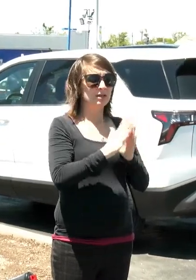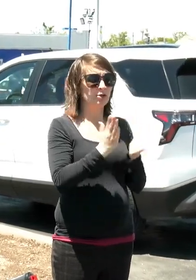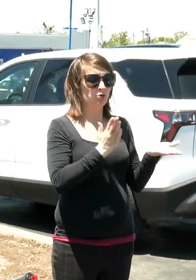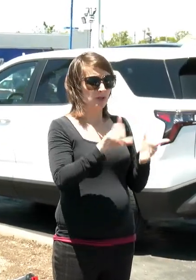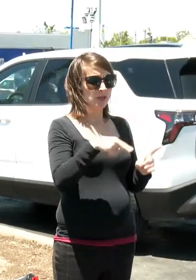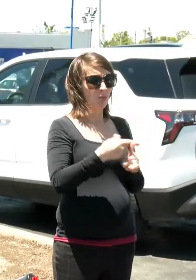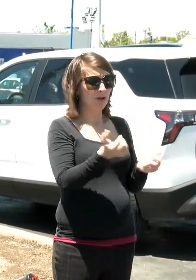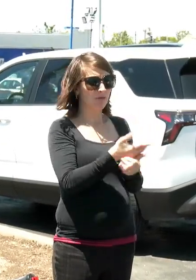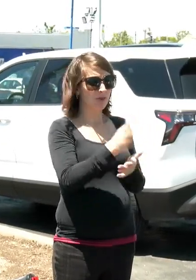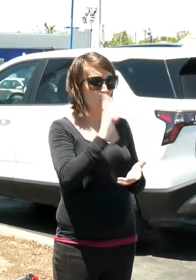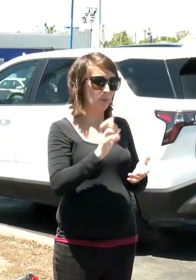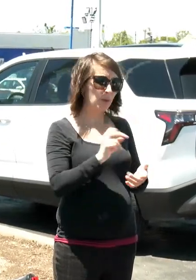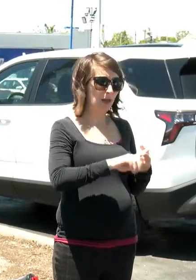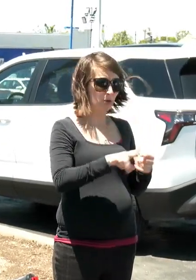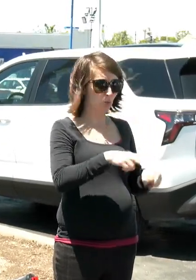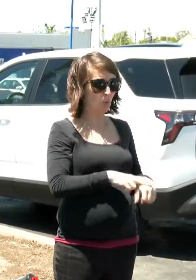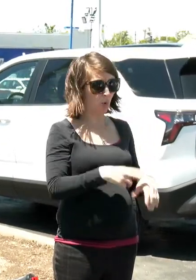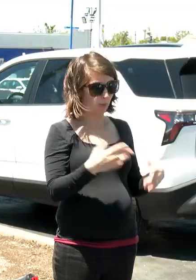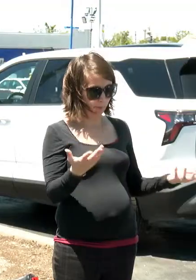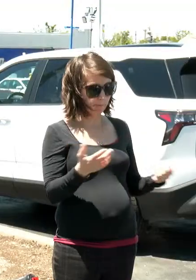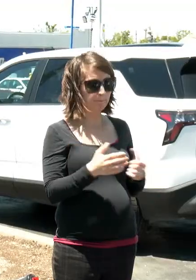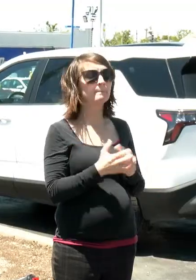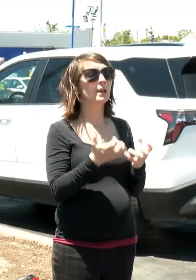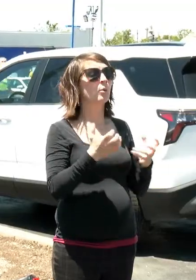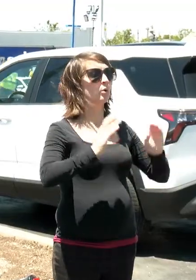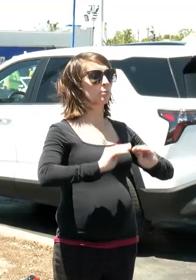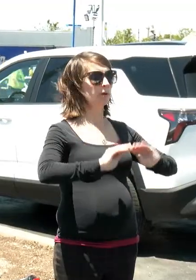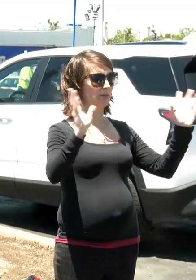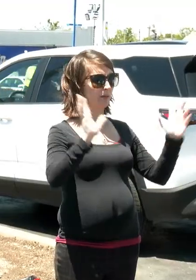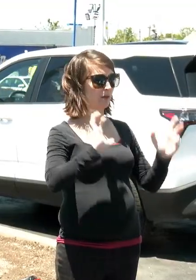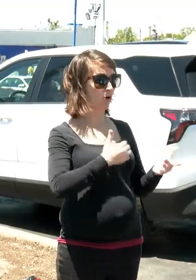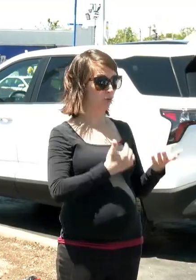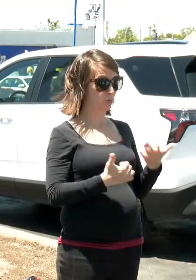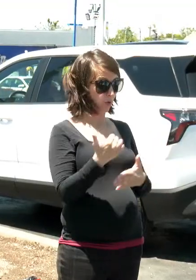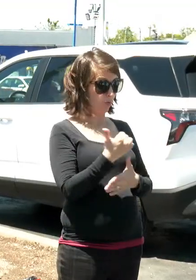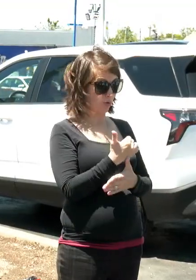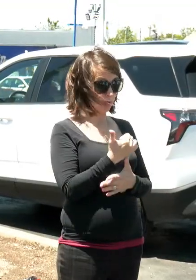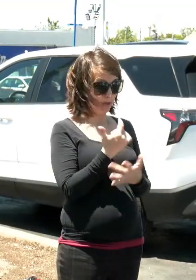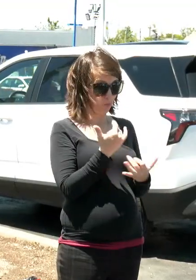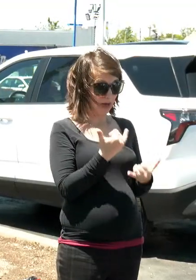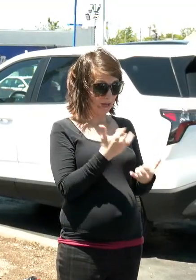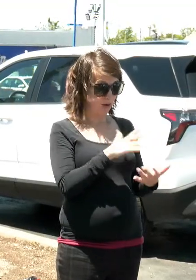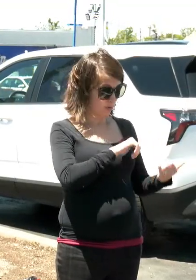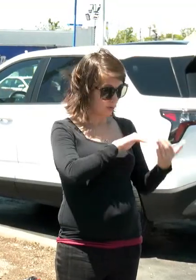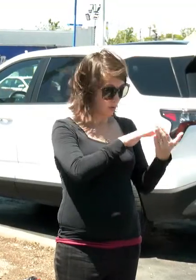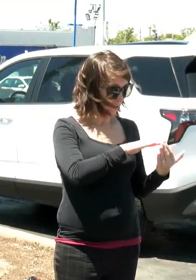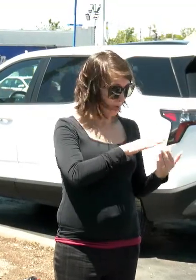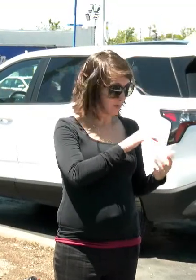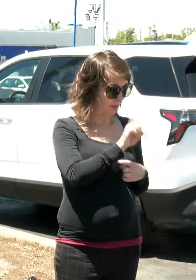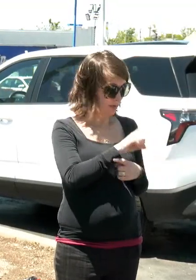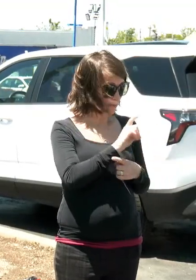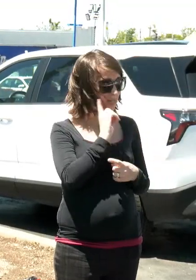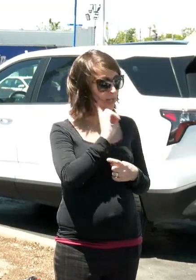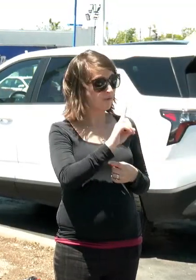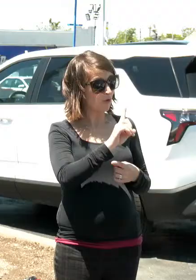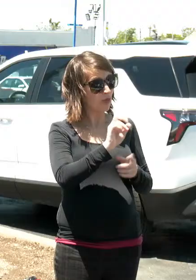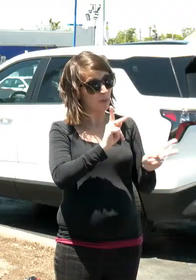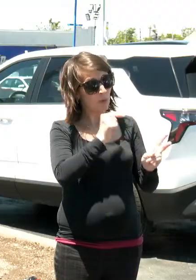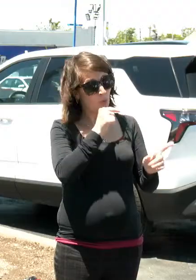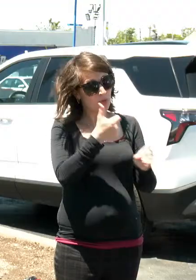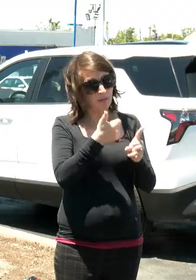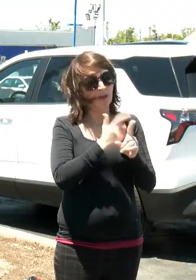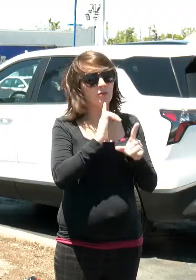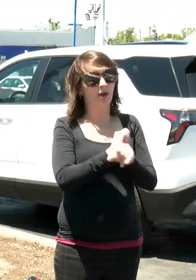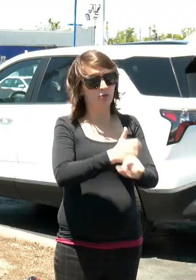normal. I want to be clear that our priority here is to address the needs of the impacted